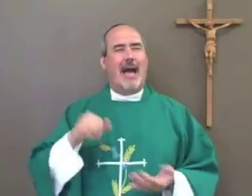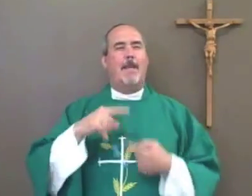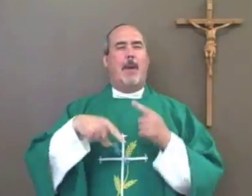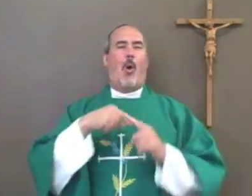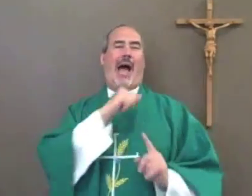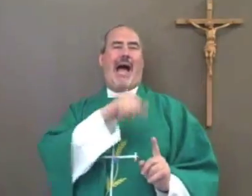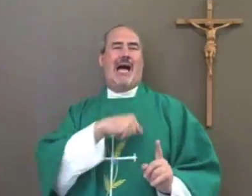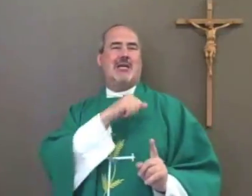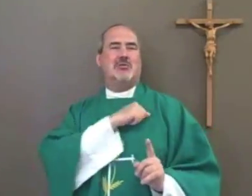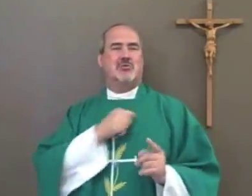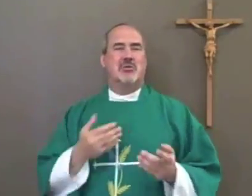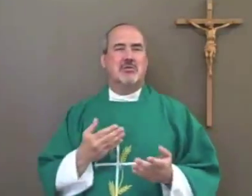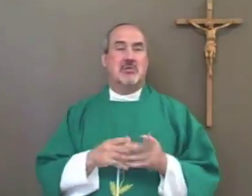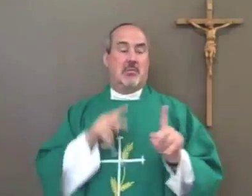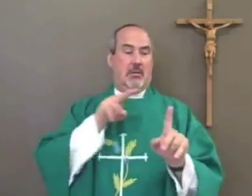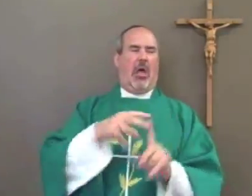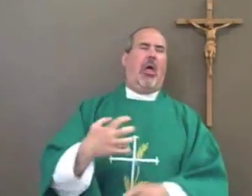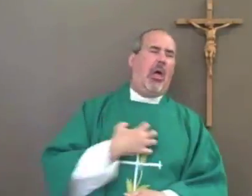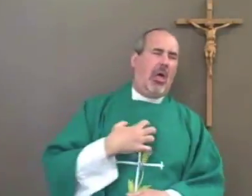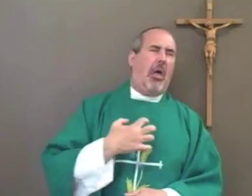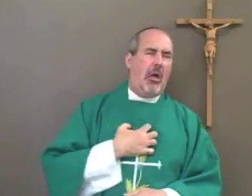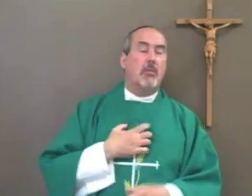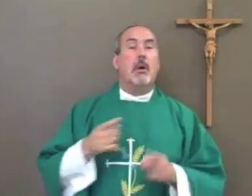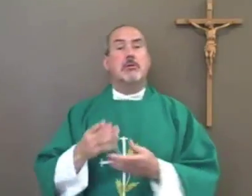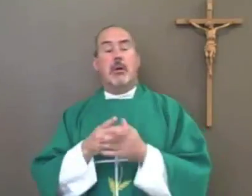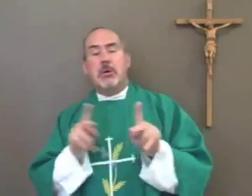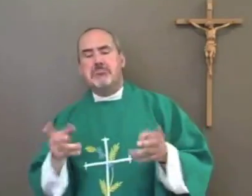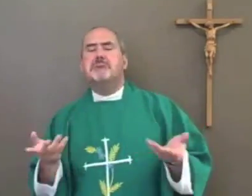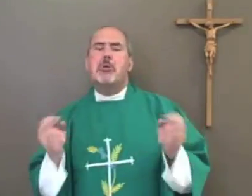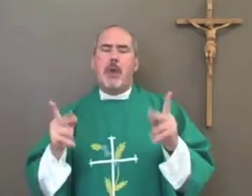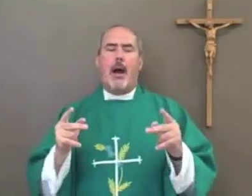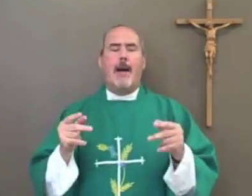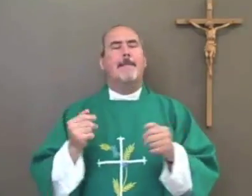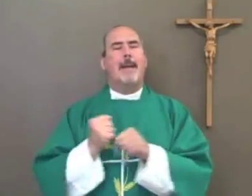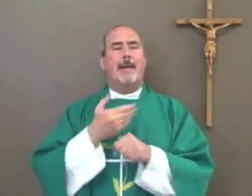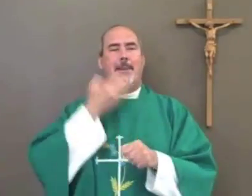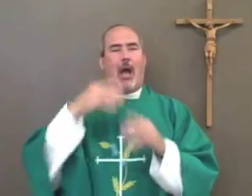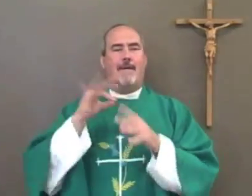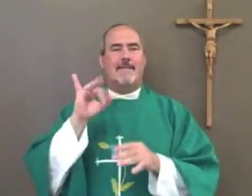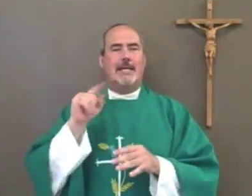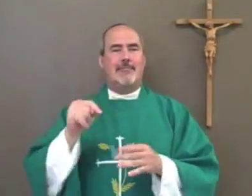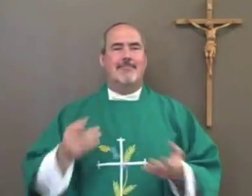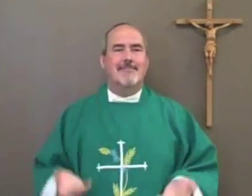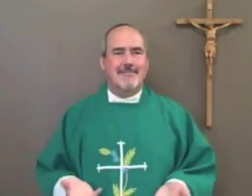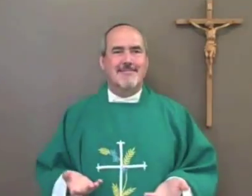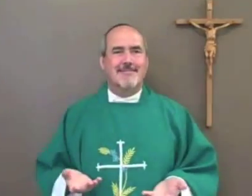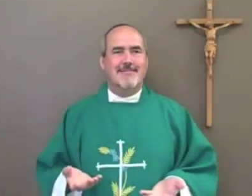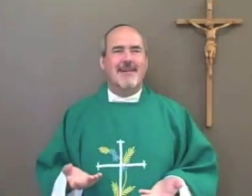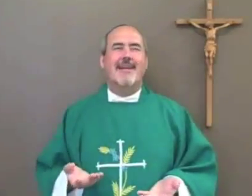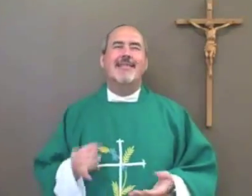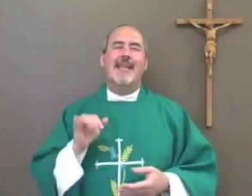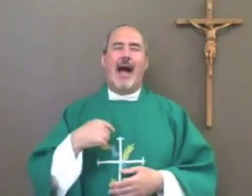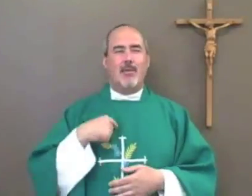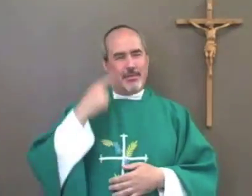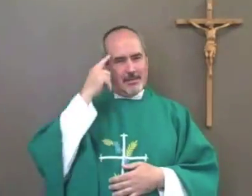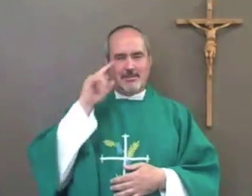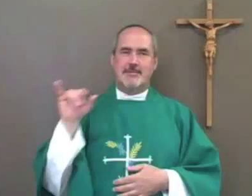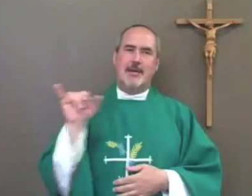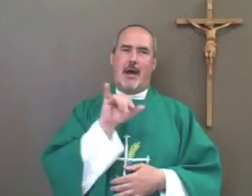lemonade. That's really about attitude rather than complaining about it like some people do. Others take it and make the best